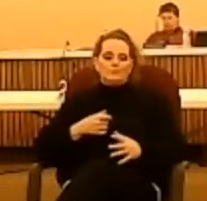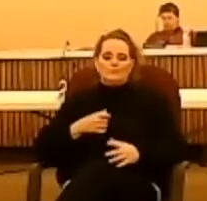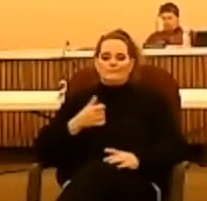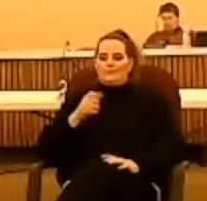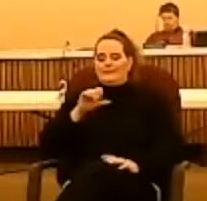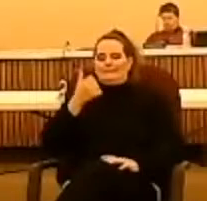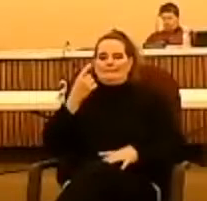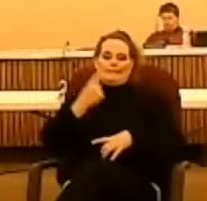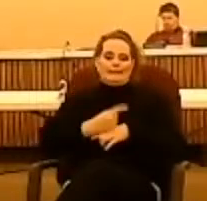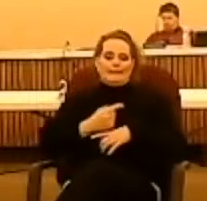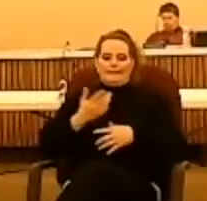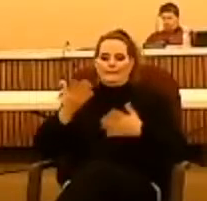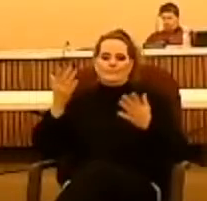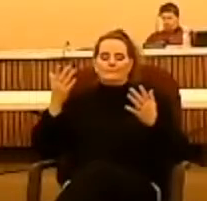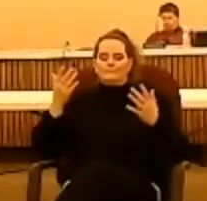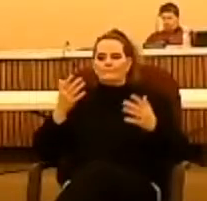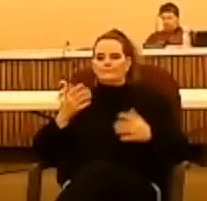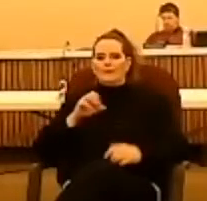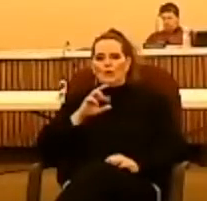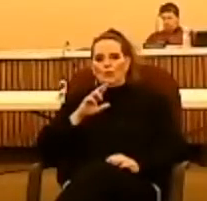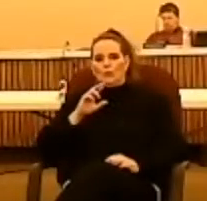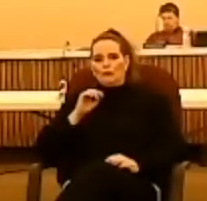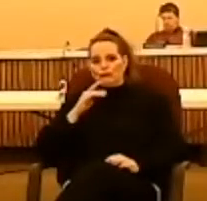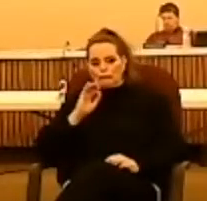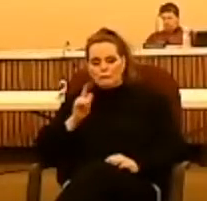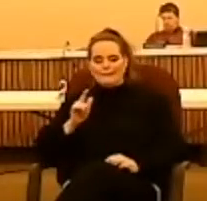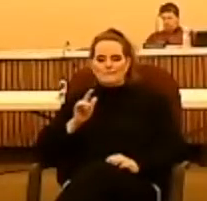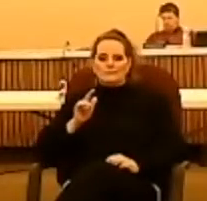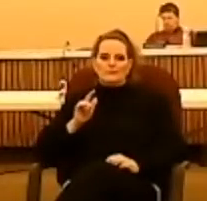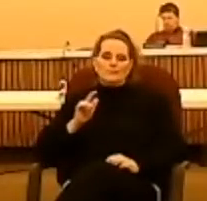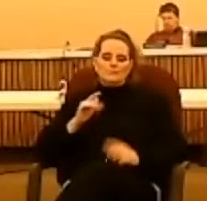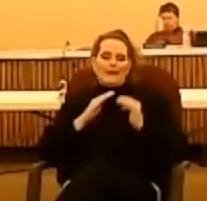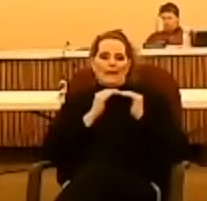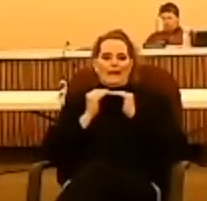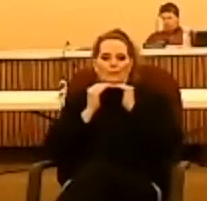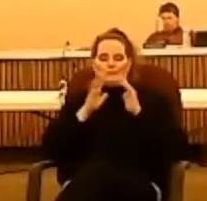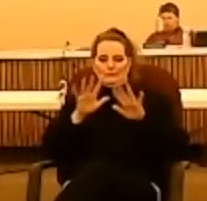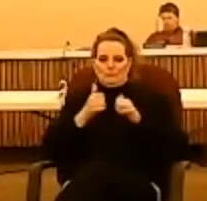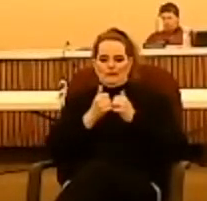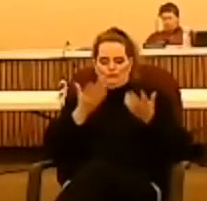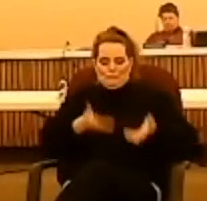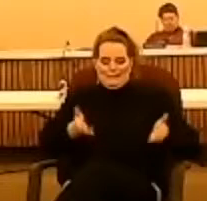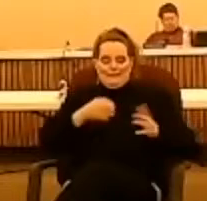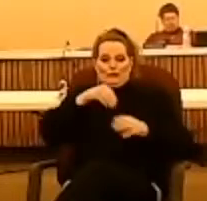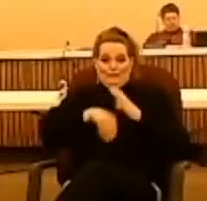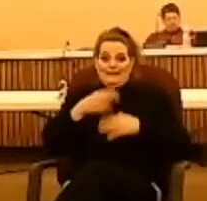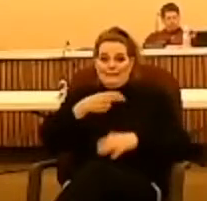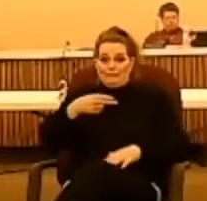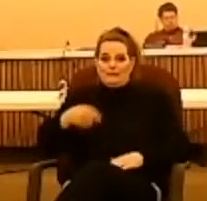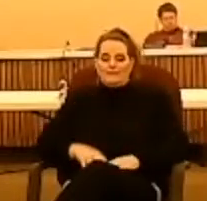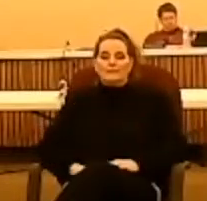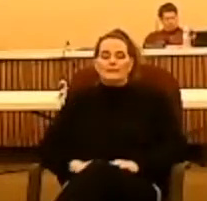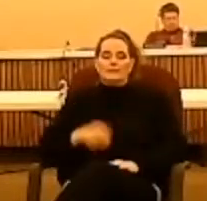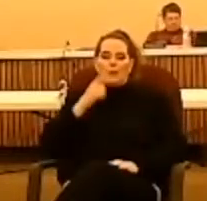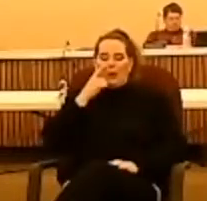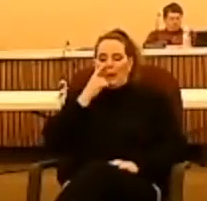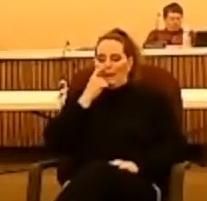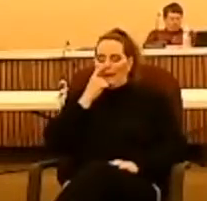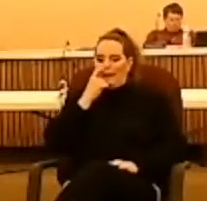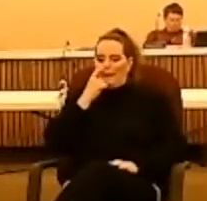10-day racial equity challenge right here for Henrietta. So they're looking